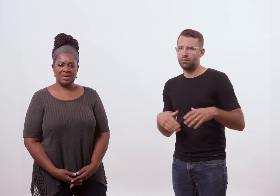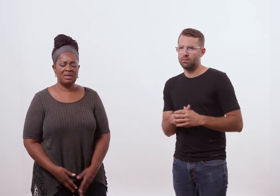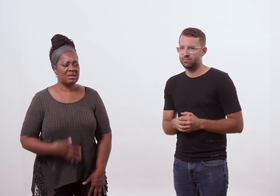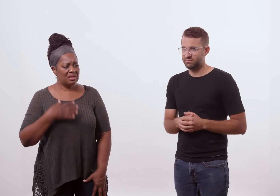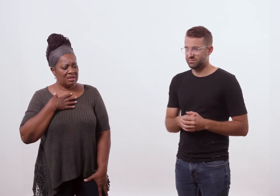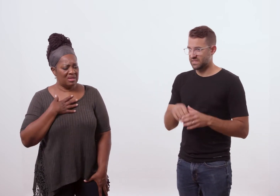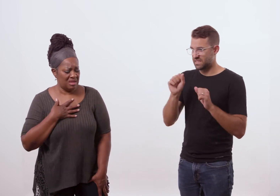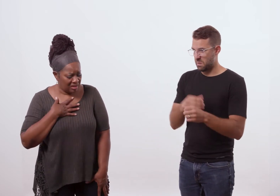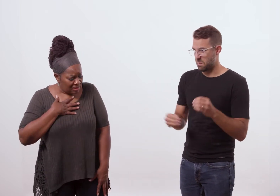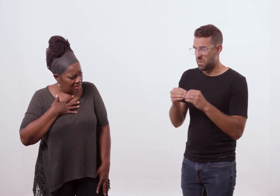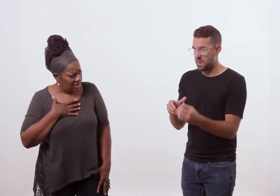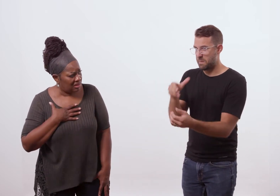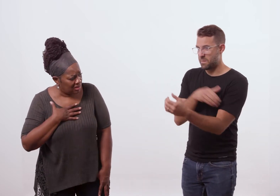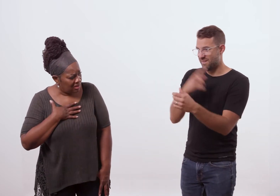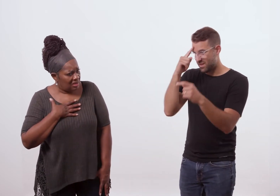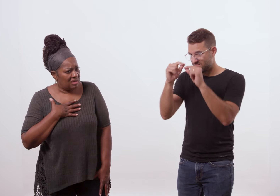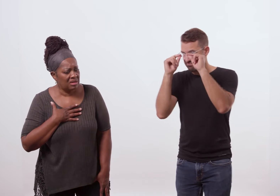down!